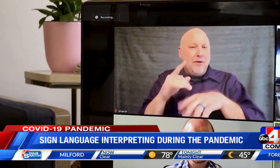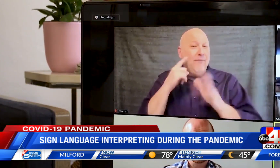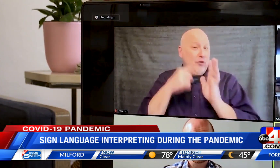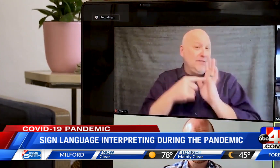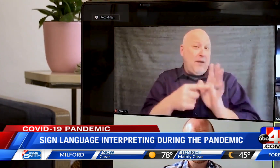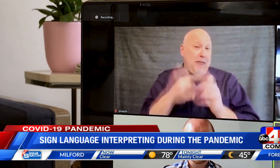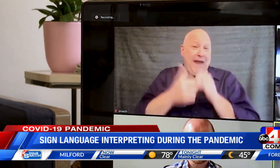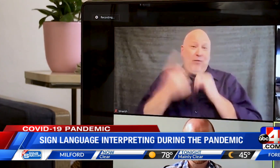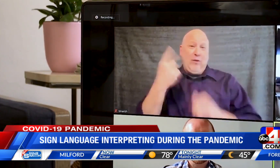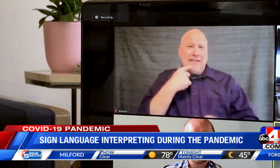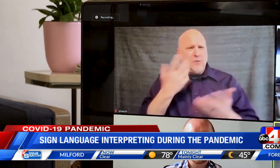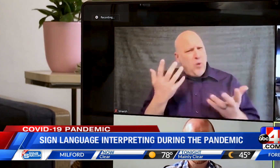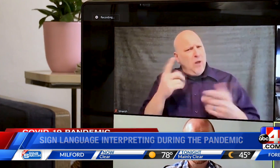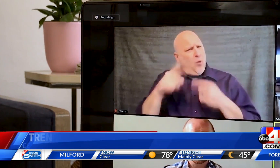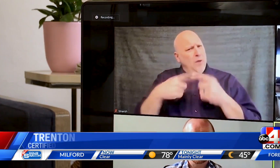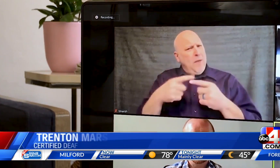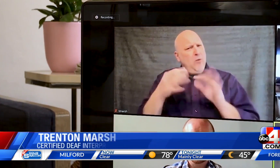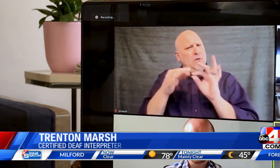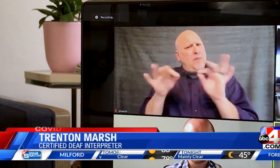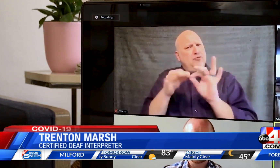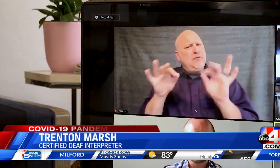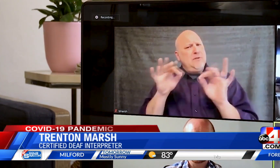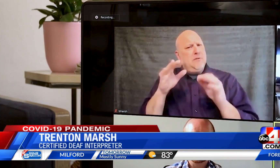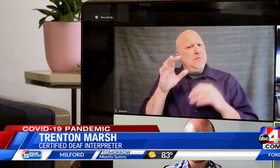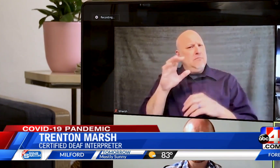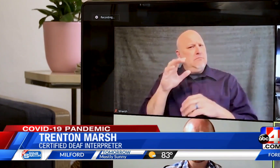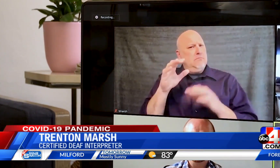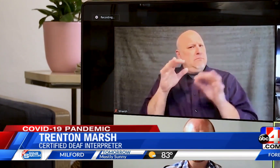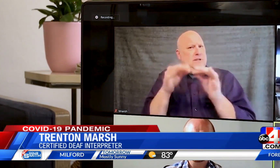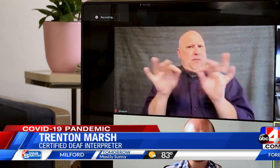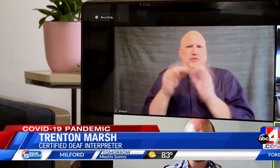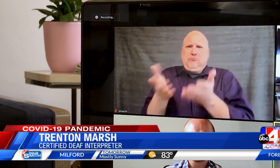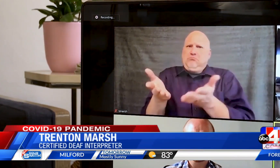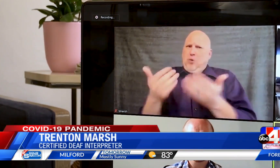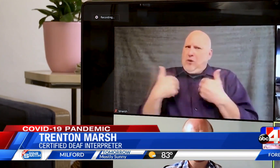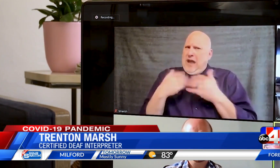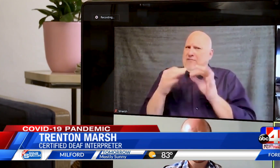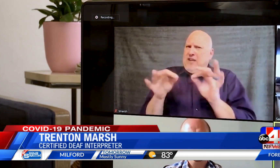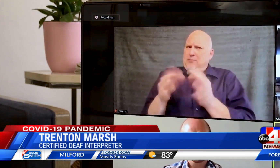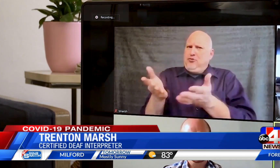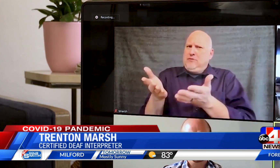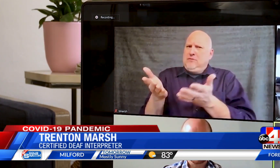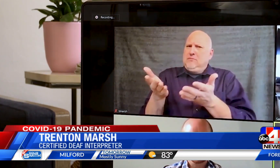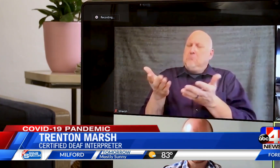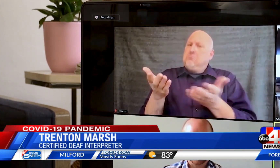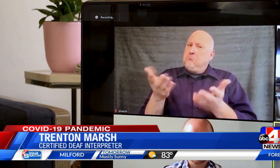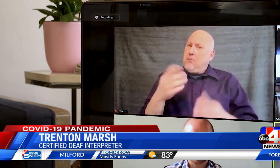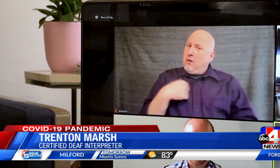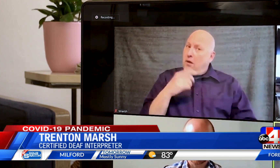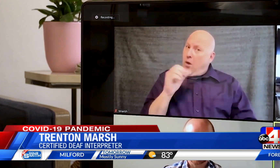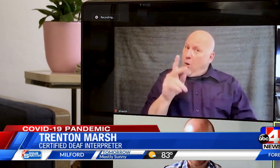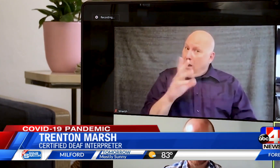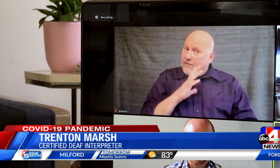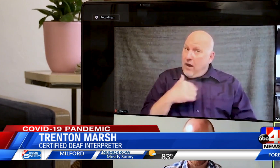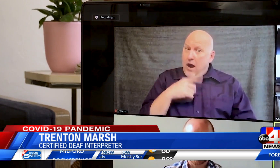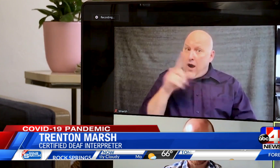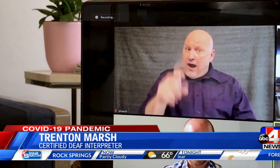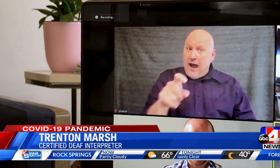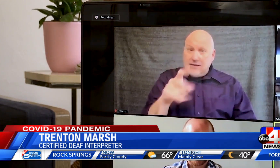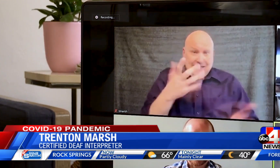often will refer to captioning and wonder why captioning isn't sufficient. My response to that, and